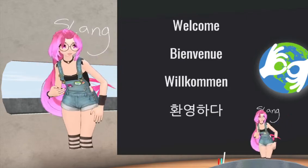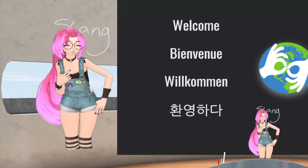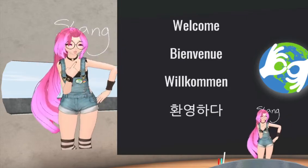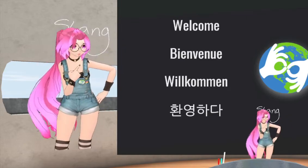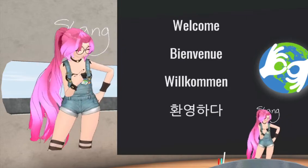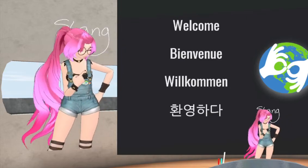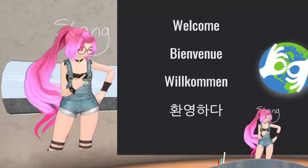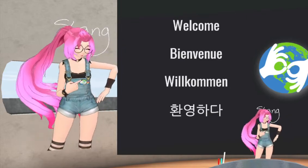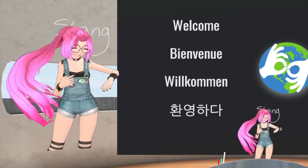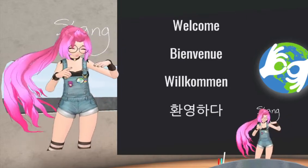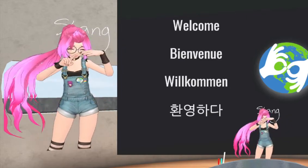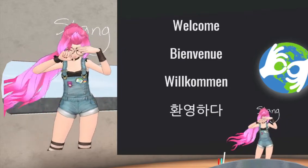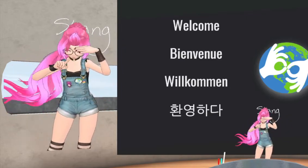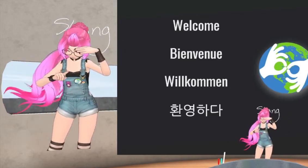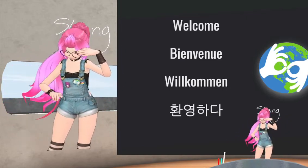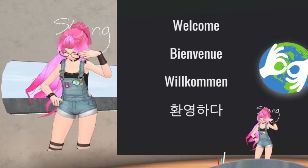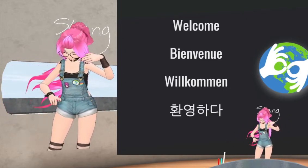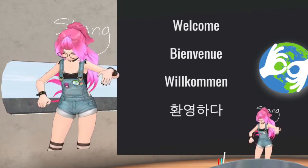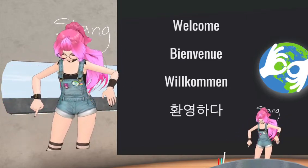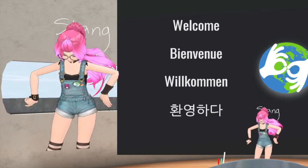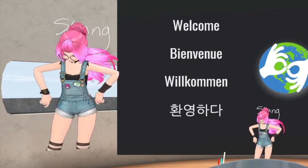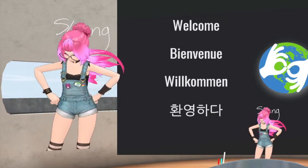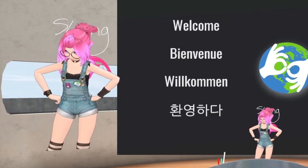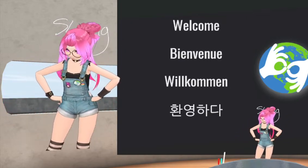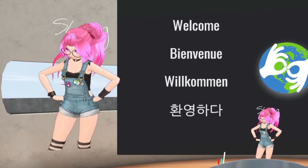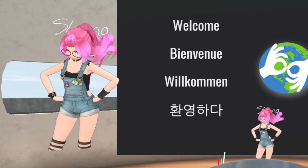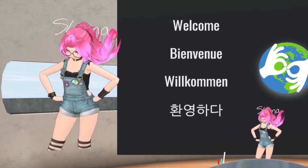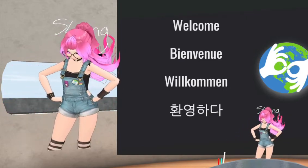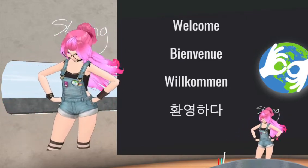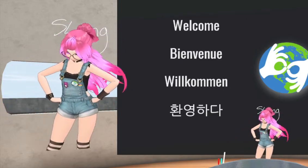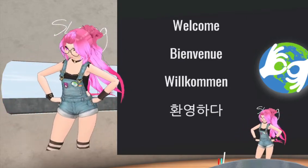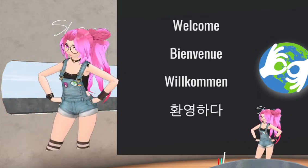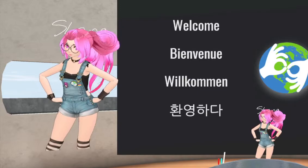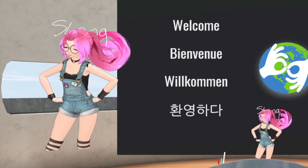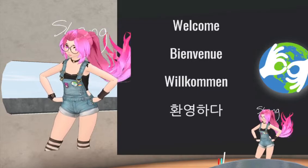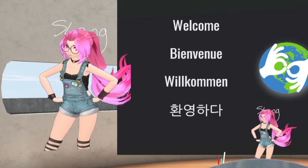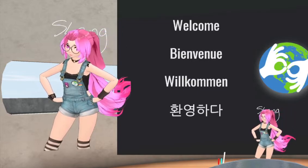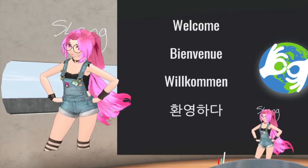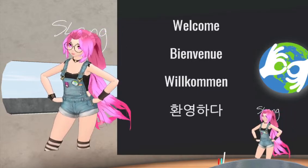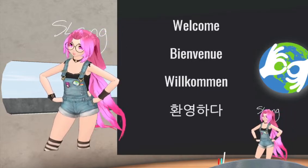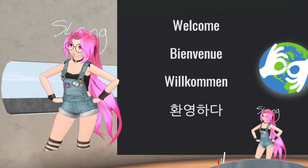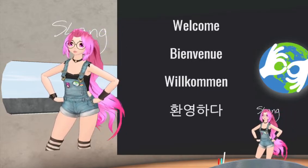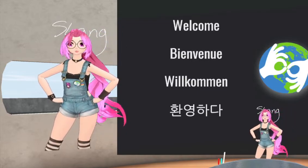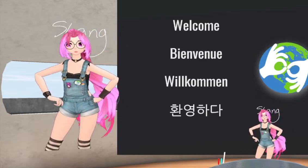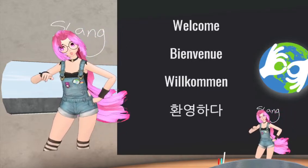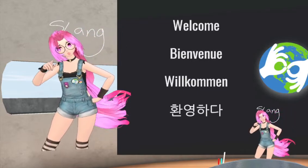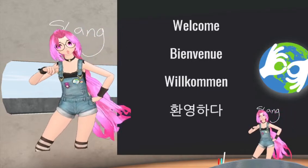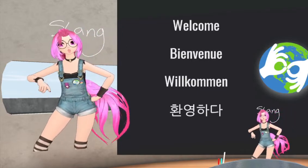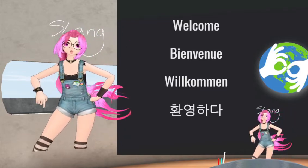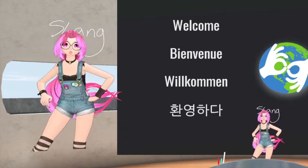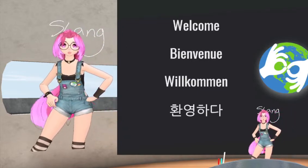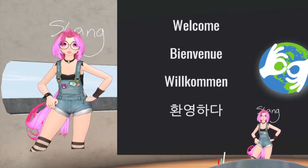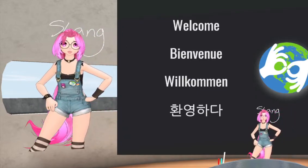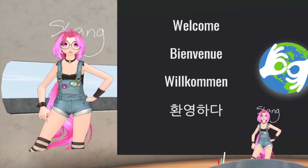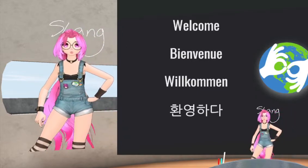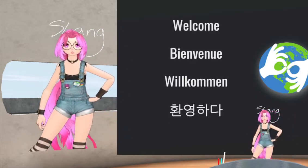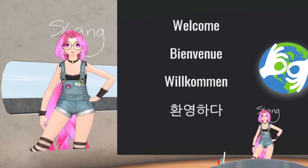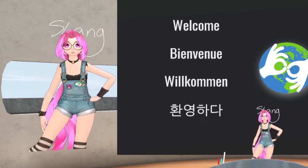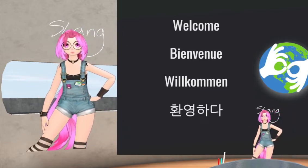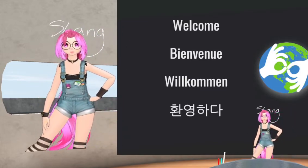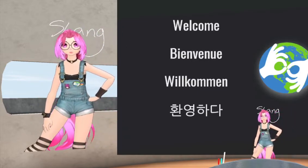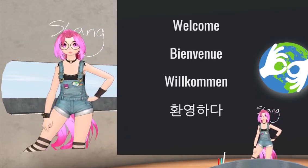interrupts you and now you've lost your train of thought, you're like, oh, thanks for breaking my conversation. I really appreciate that. So